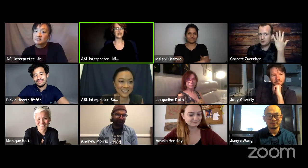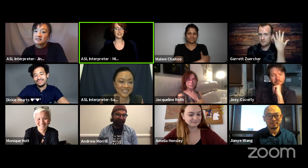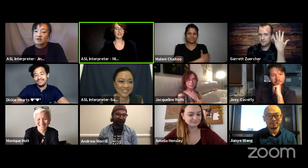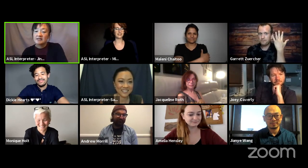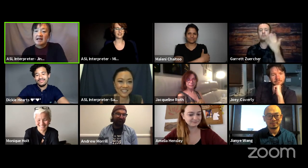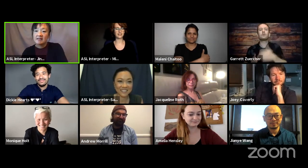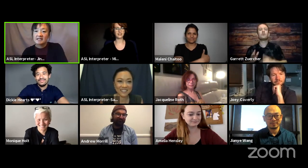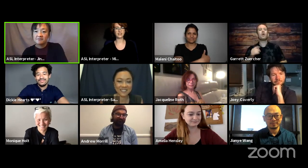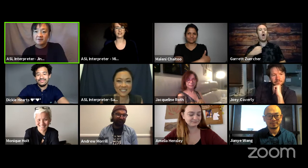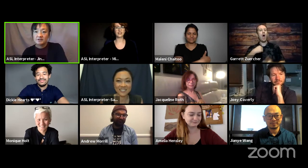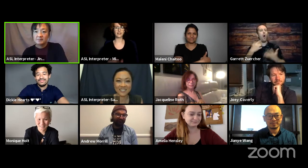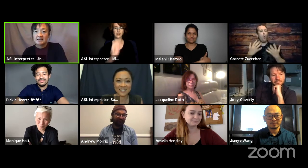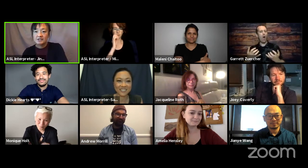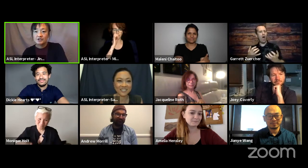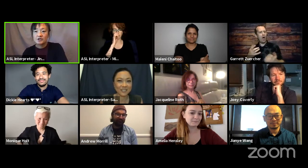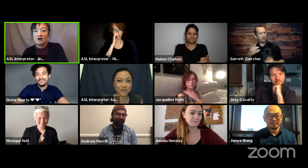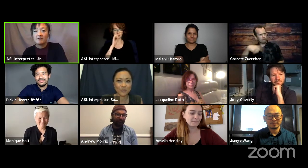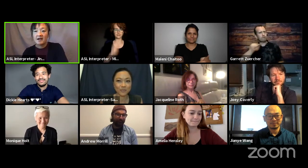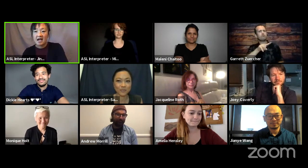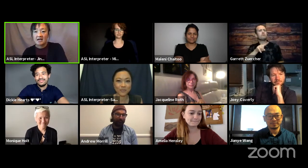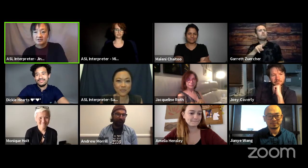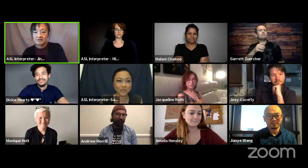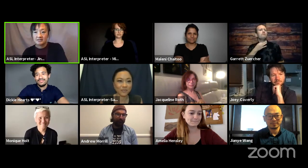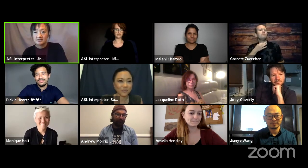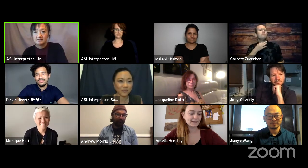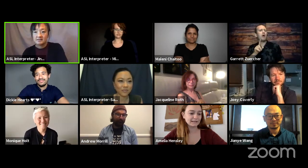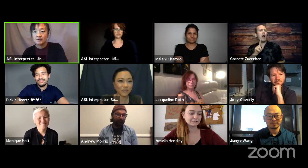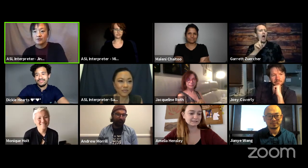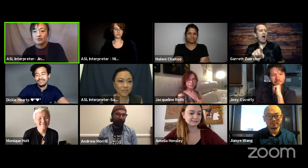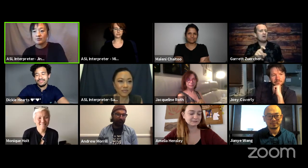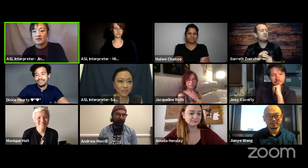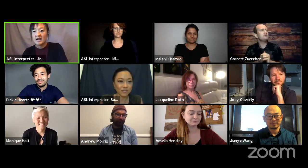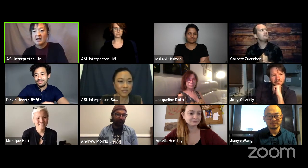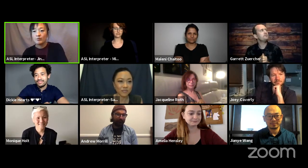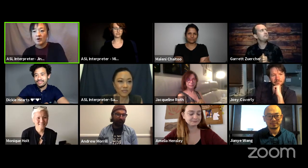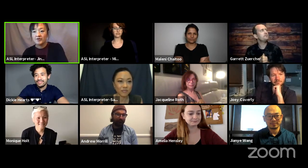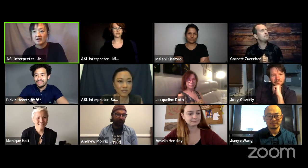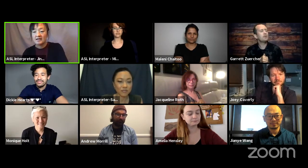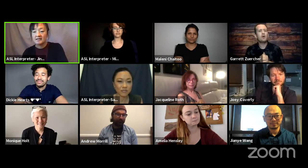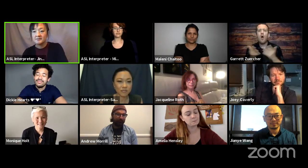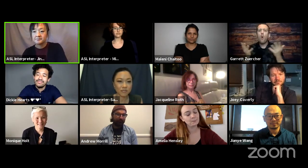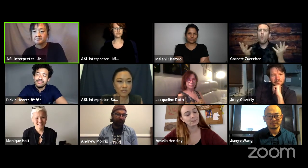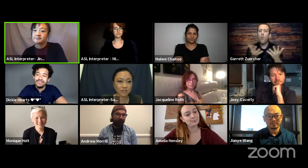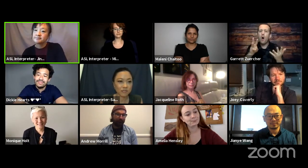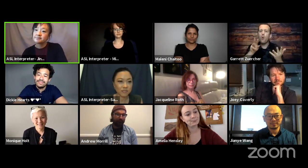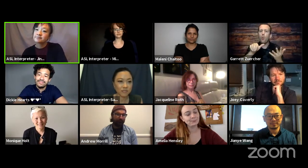So now I'd like to focus my attention to all 5 actors. So I'm wondering,